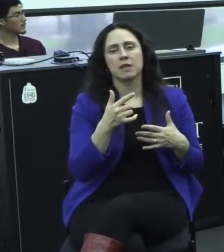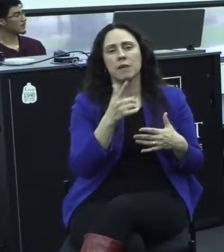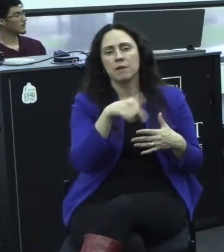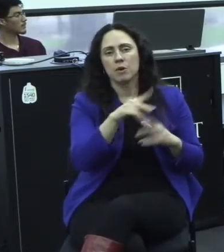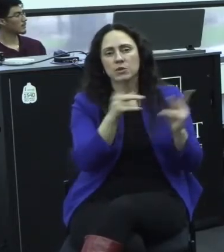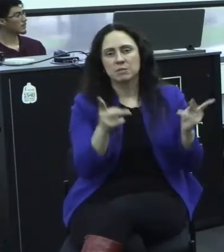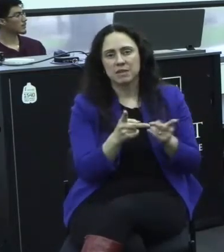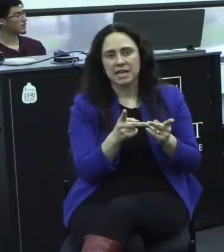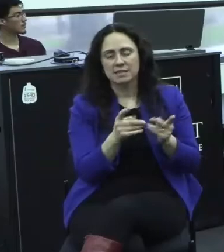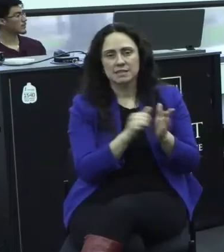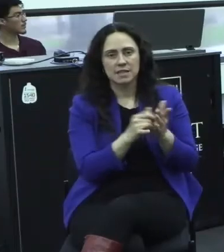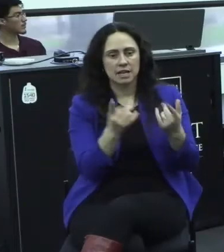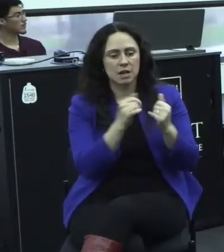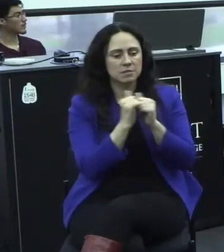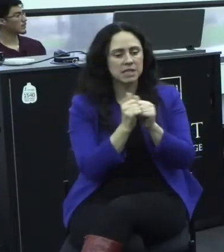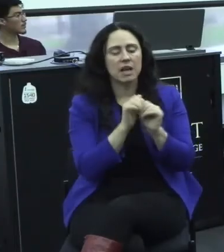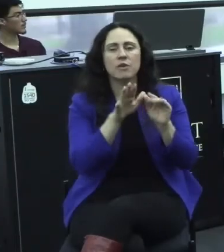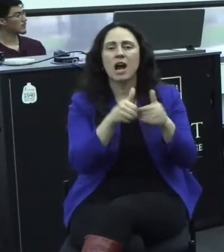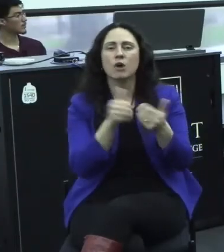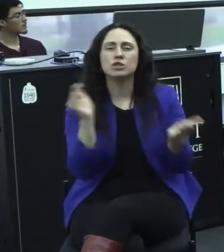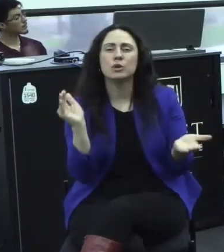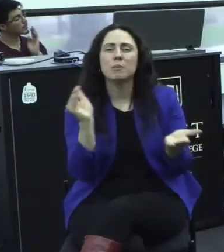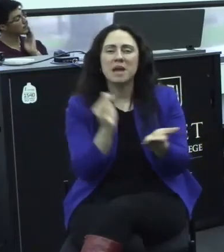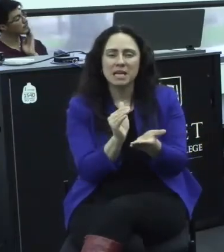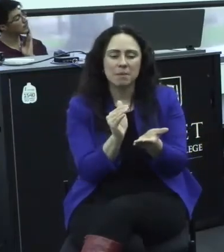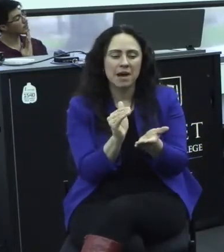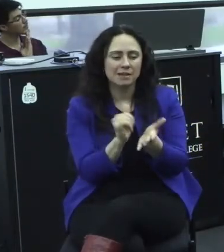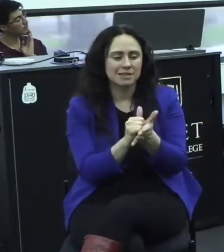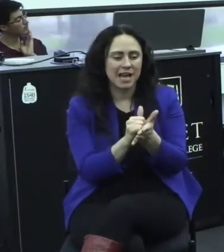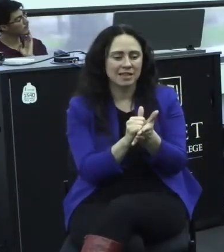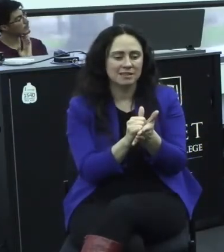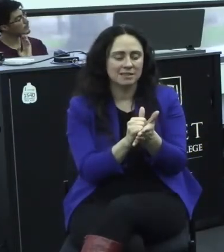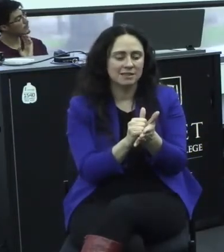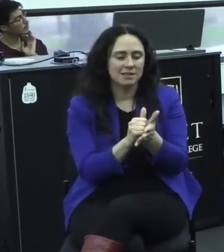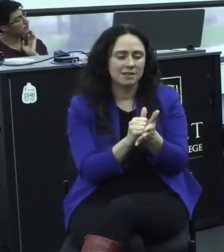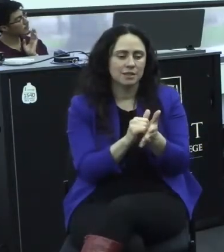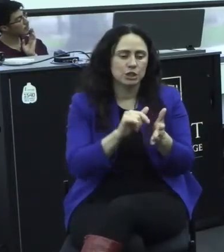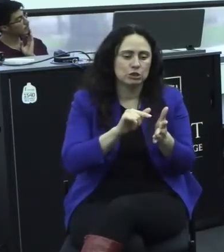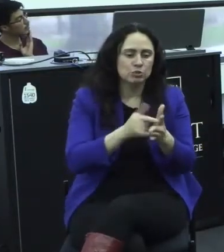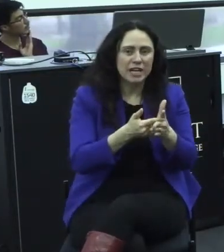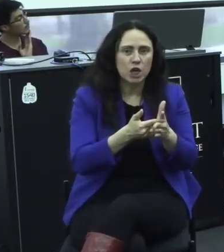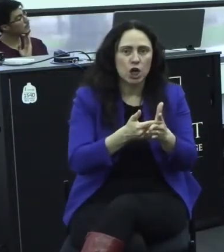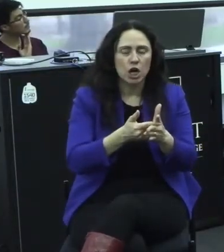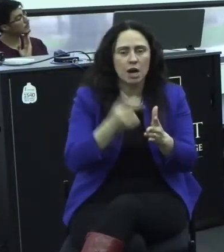places that come together is how do you minimize that trigger mentally.